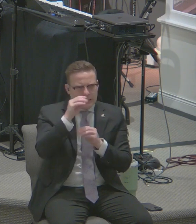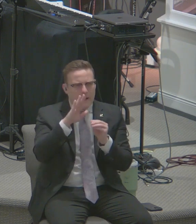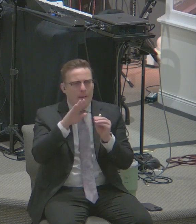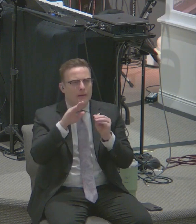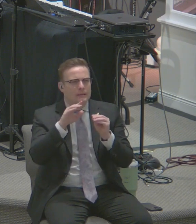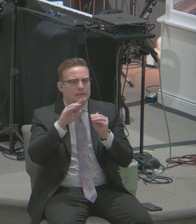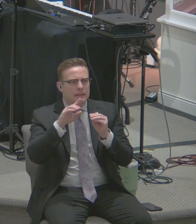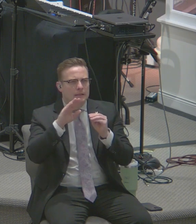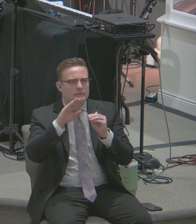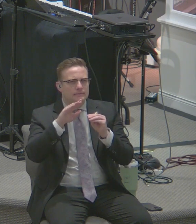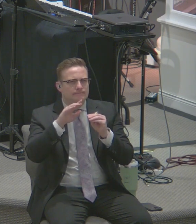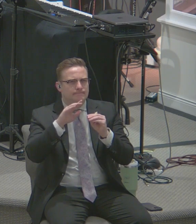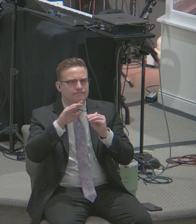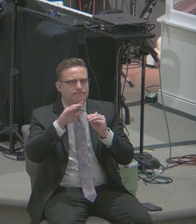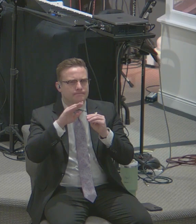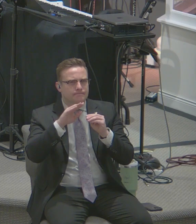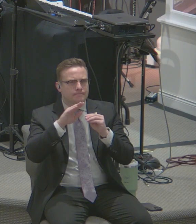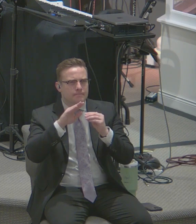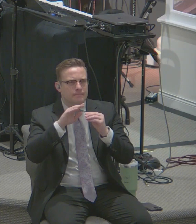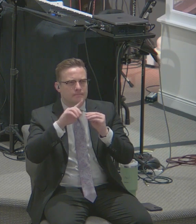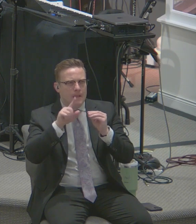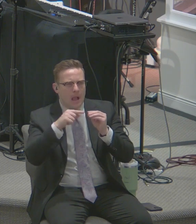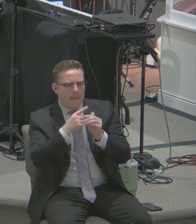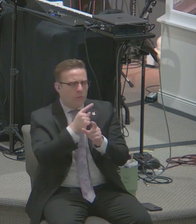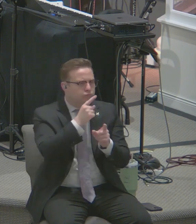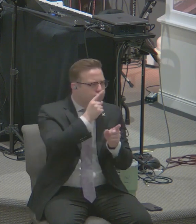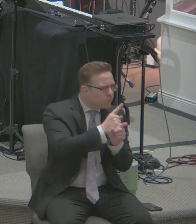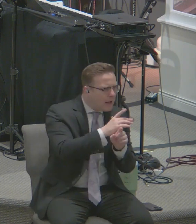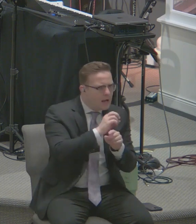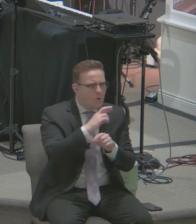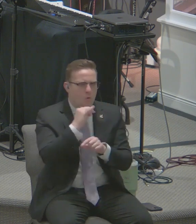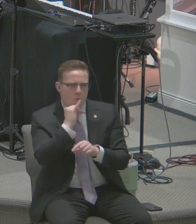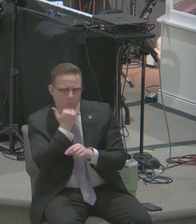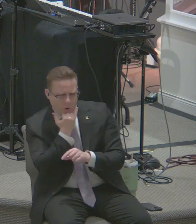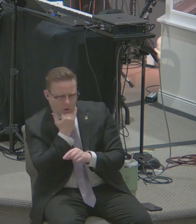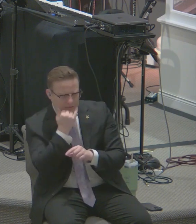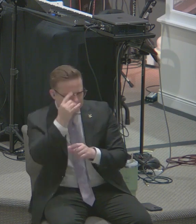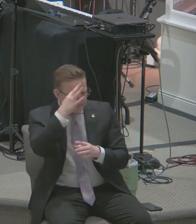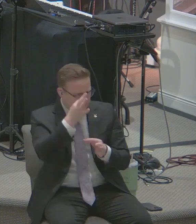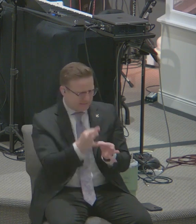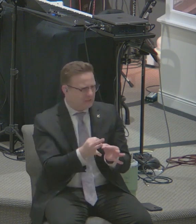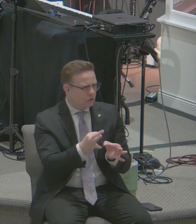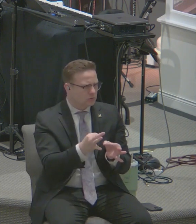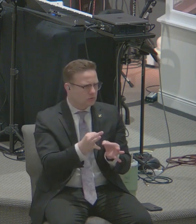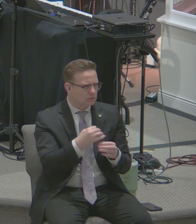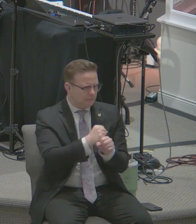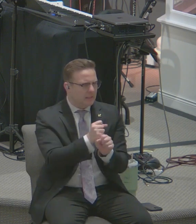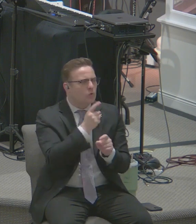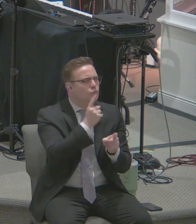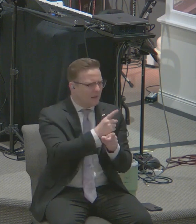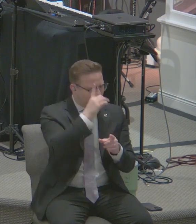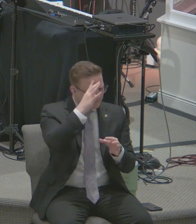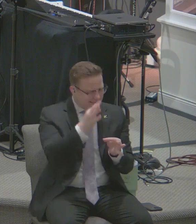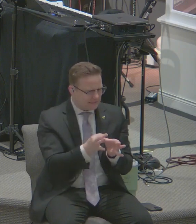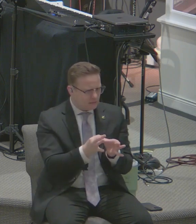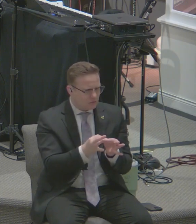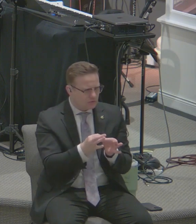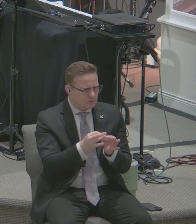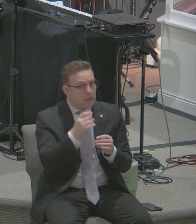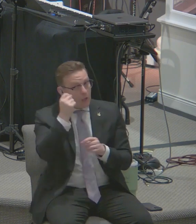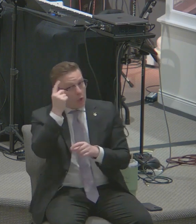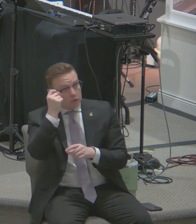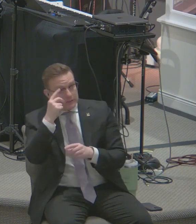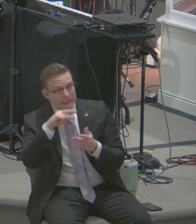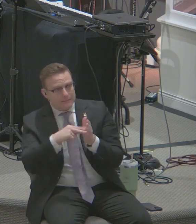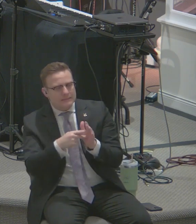are able to exercise good, sound spiritual judgment in decision-making with a particular thought